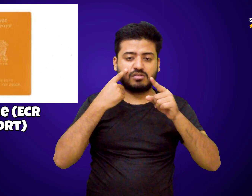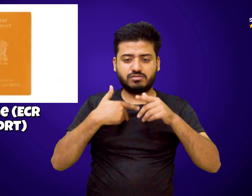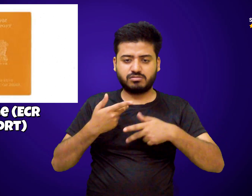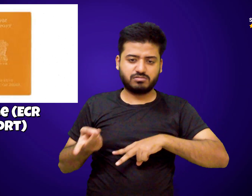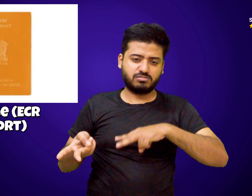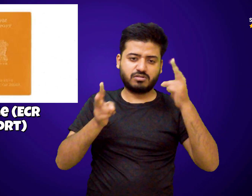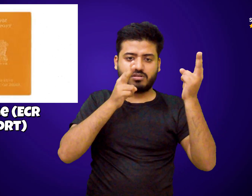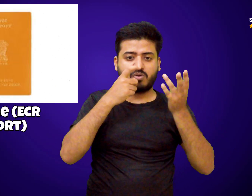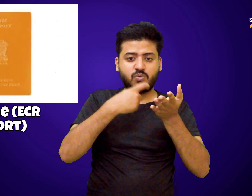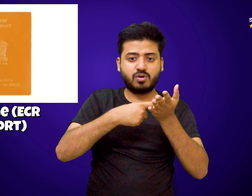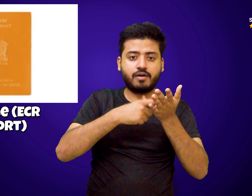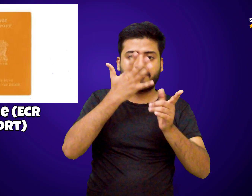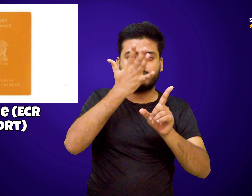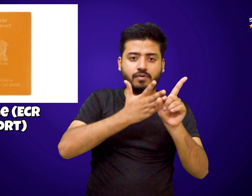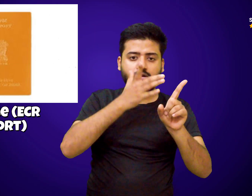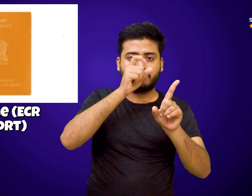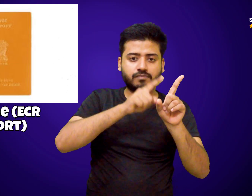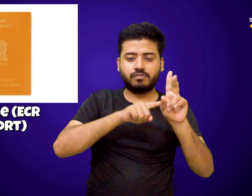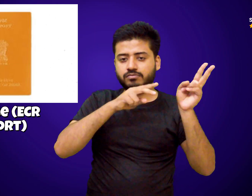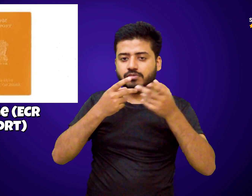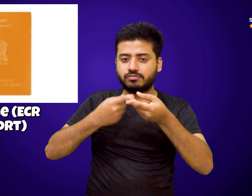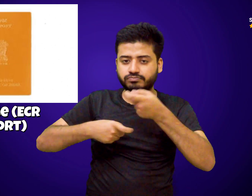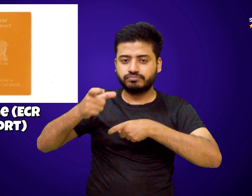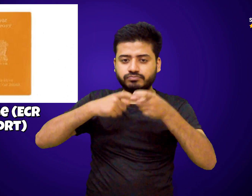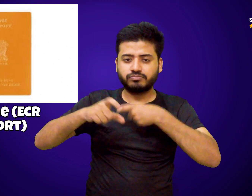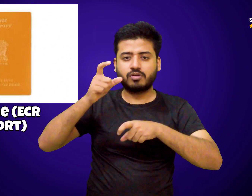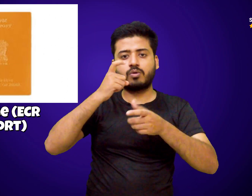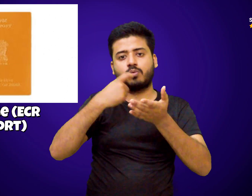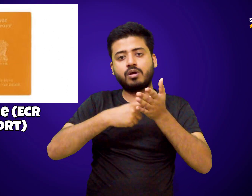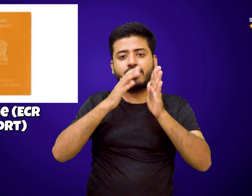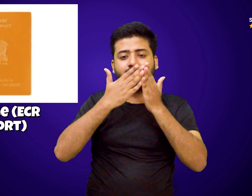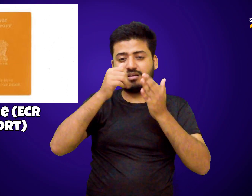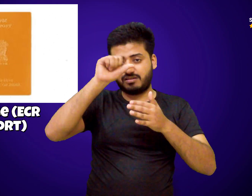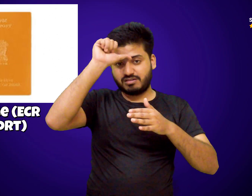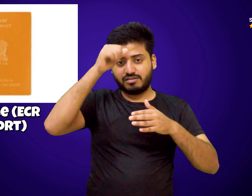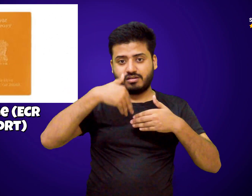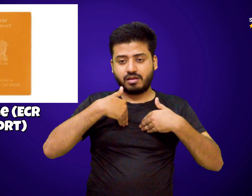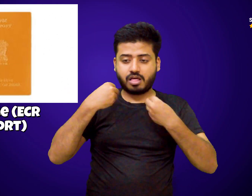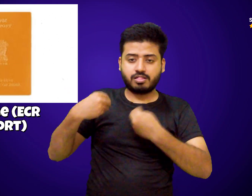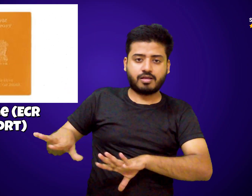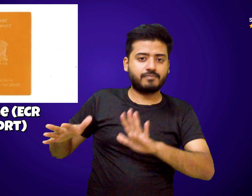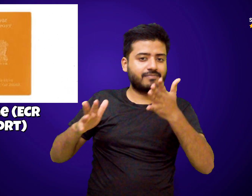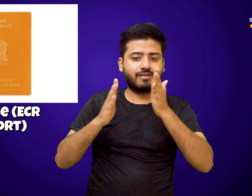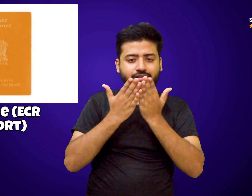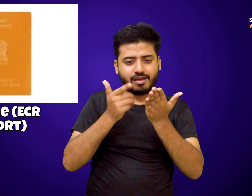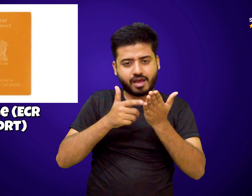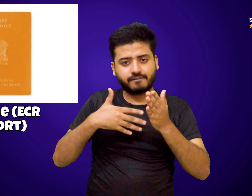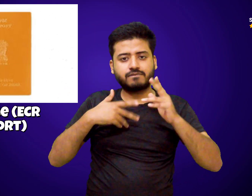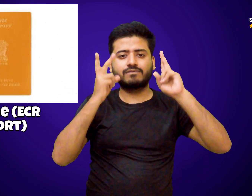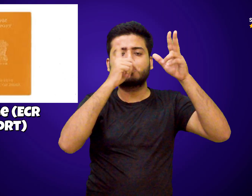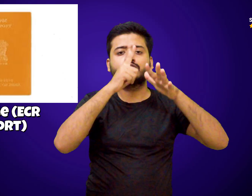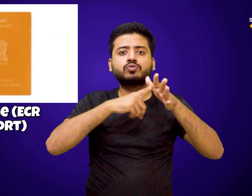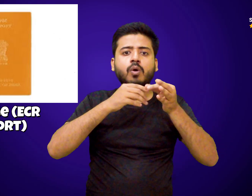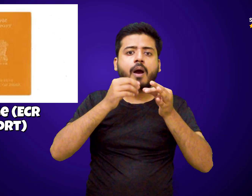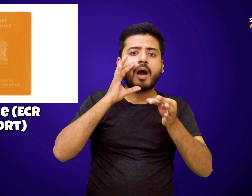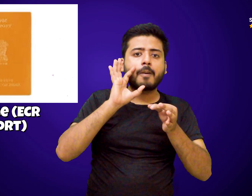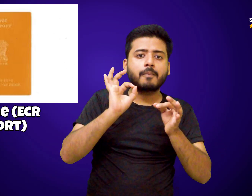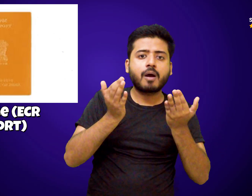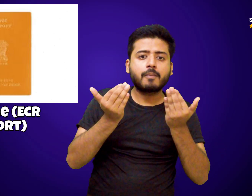expedited airport services. Subject to standard visa requirements and immigration procedures for each country. Number of